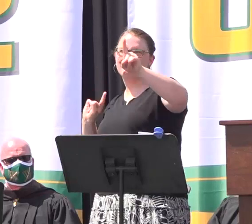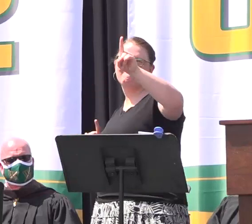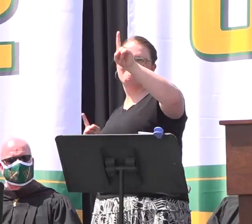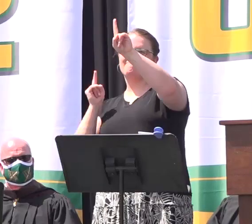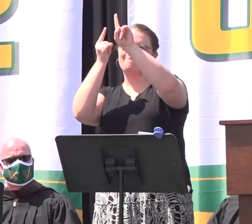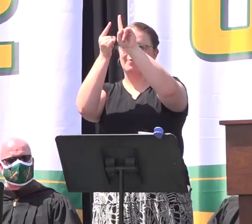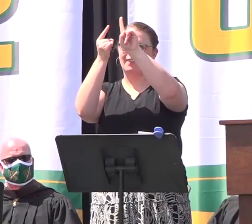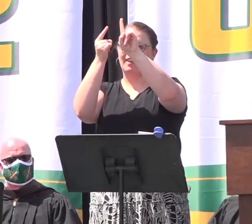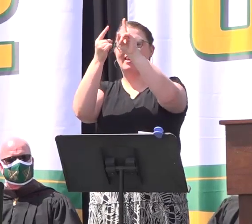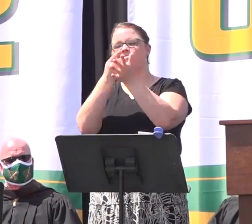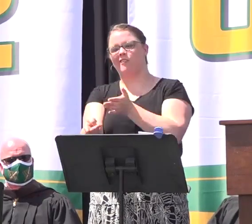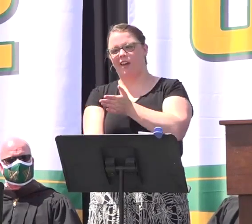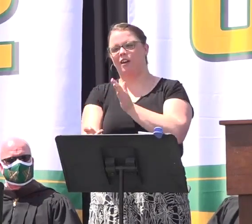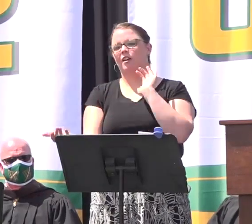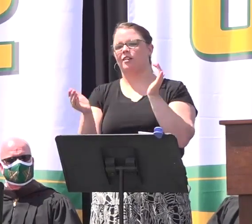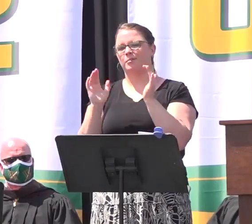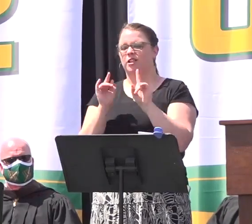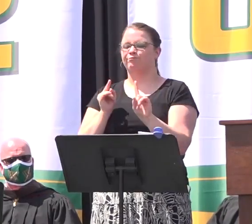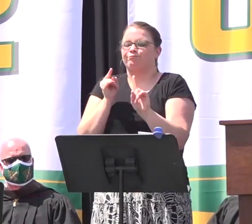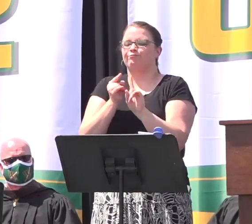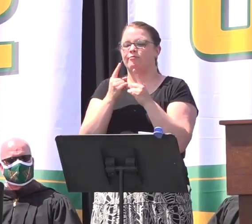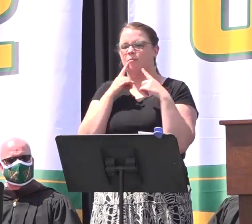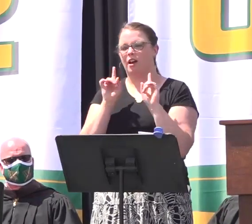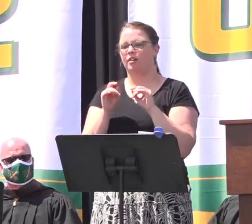only shame is low aim.